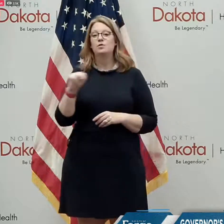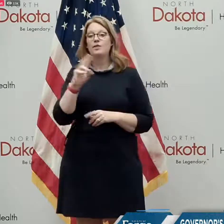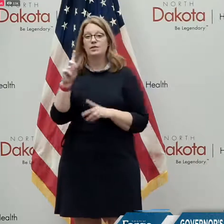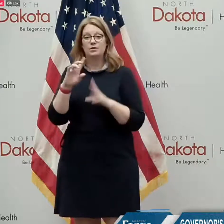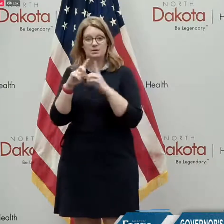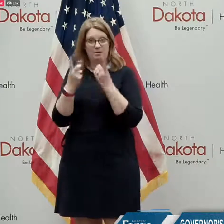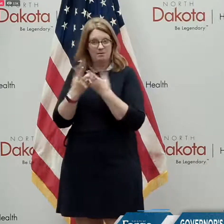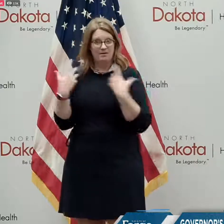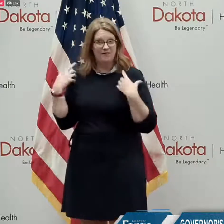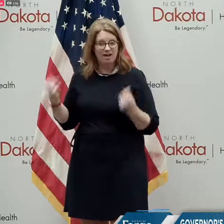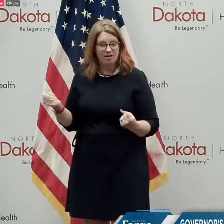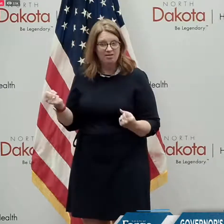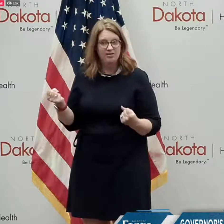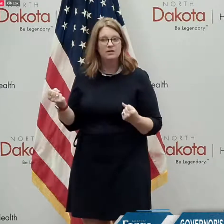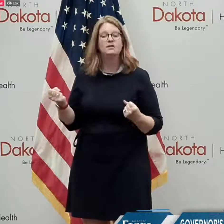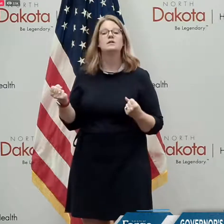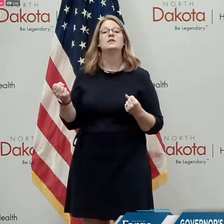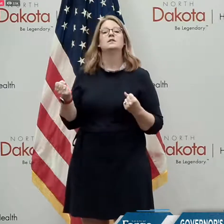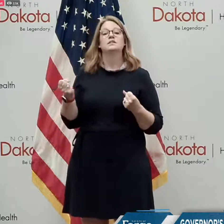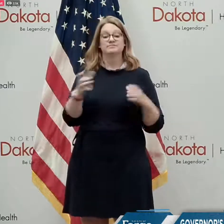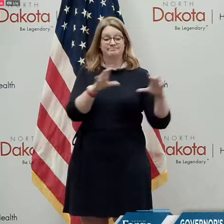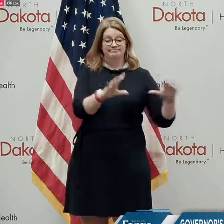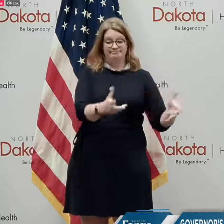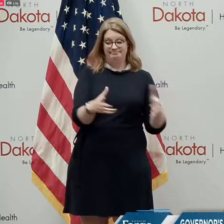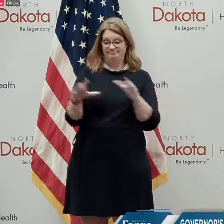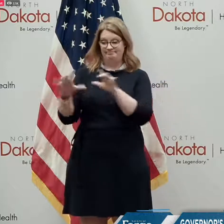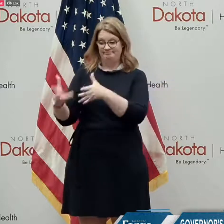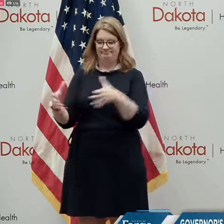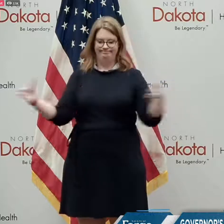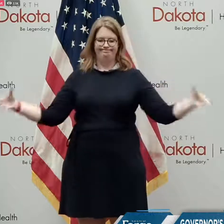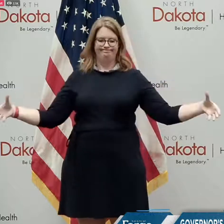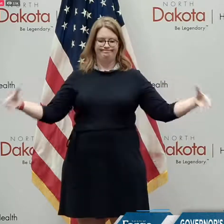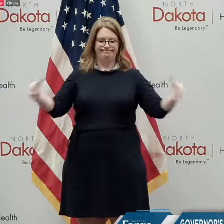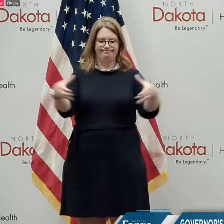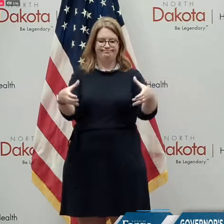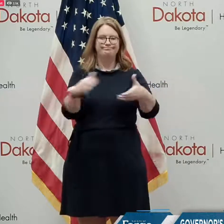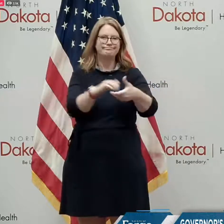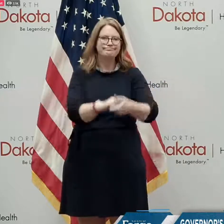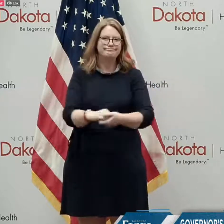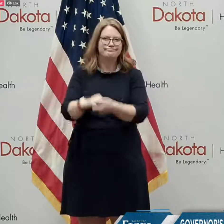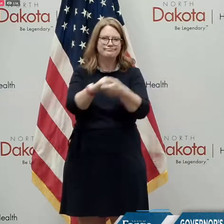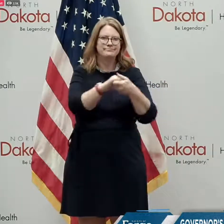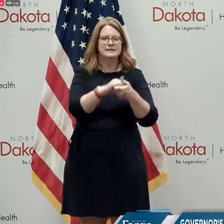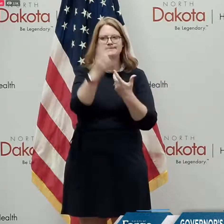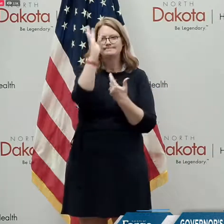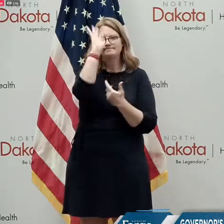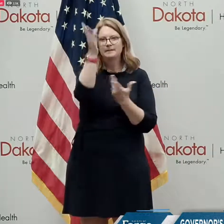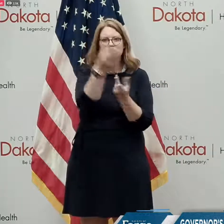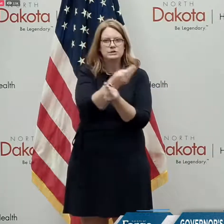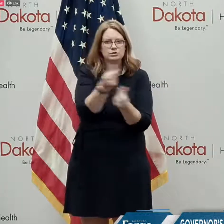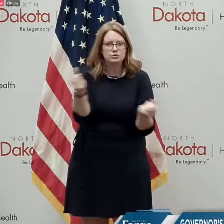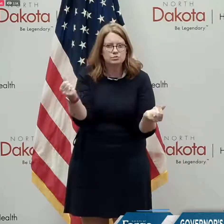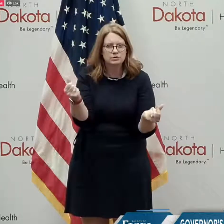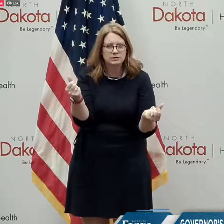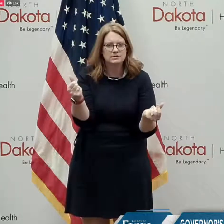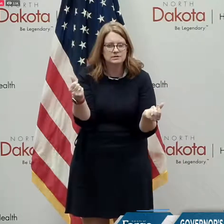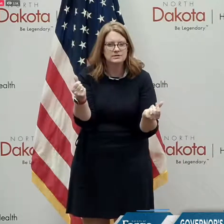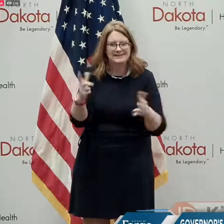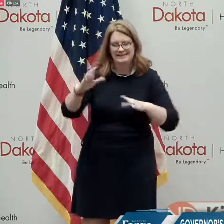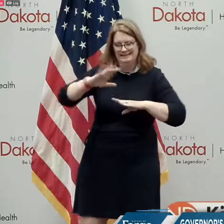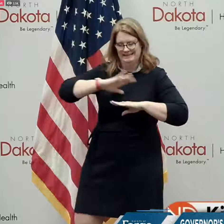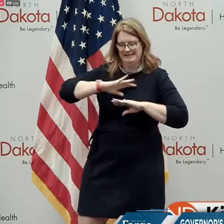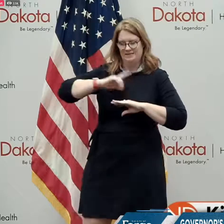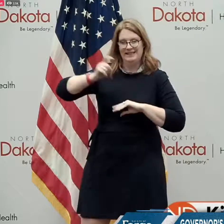of Health continue to work as one in government to develop solutions that address the needs of those